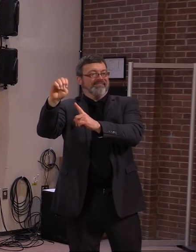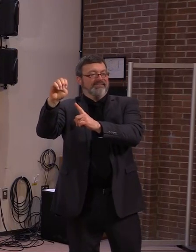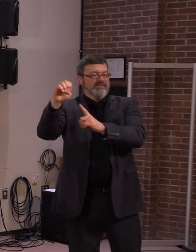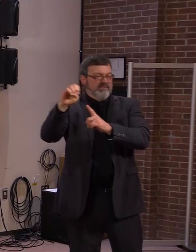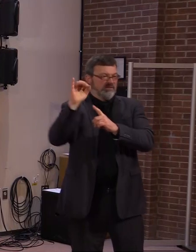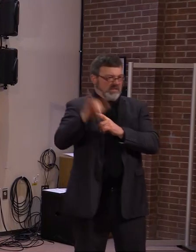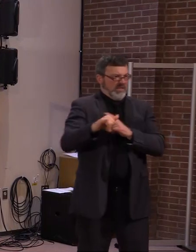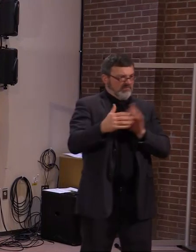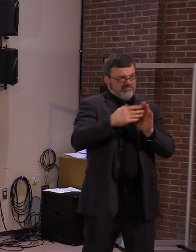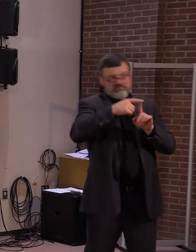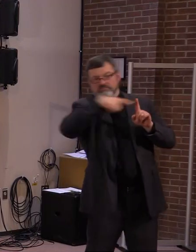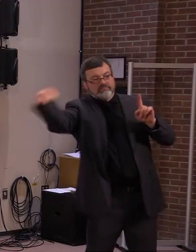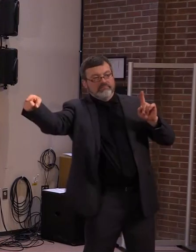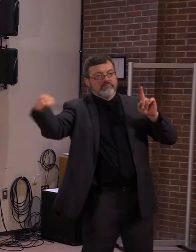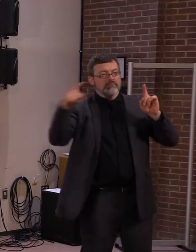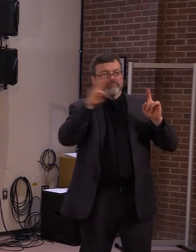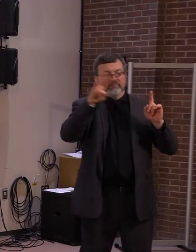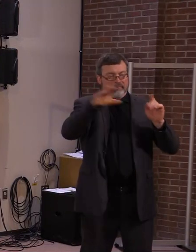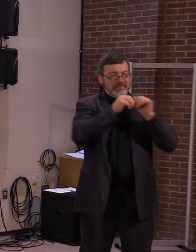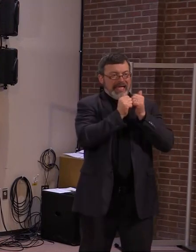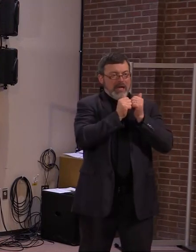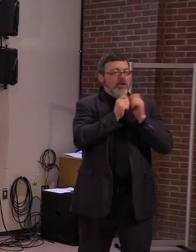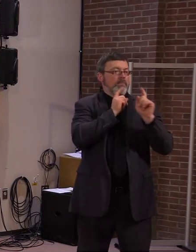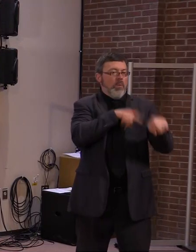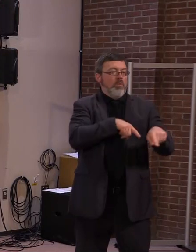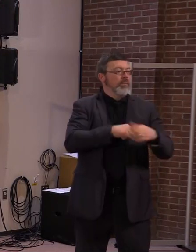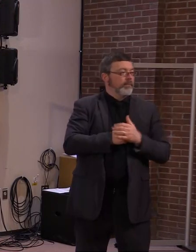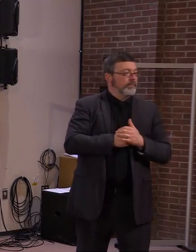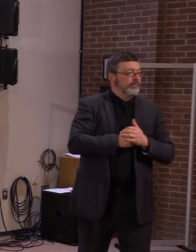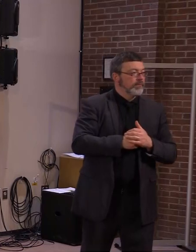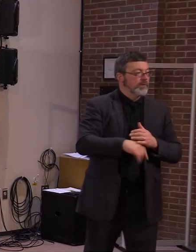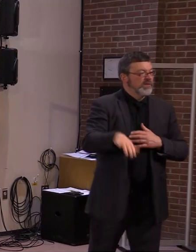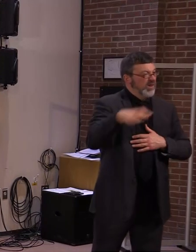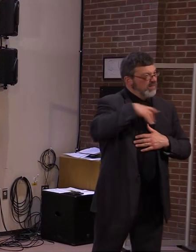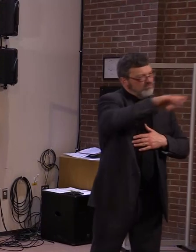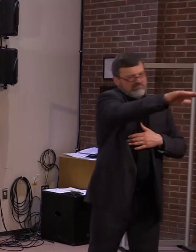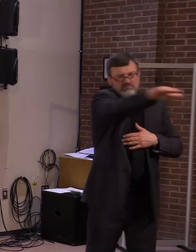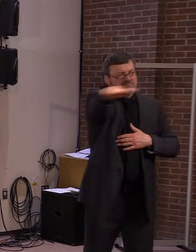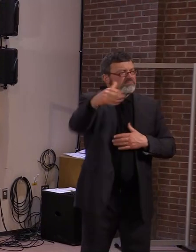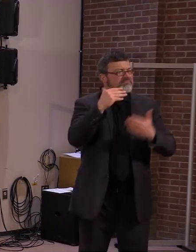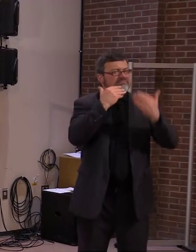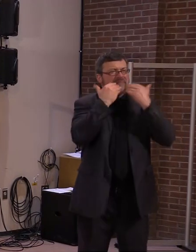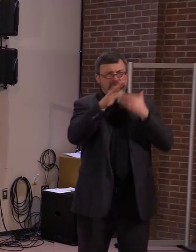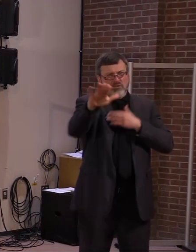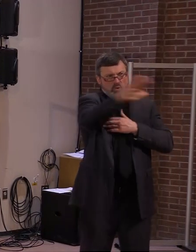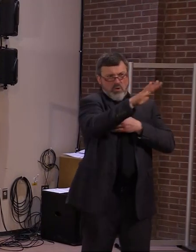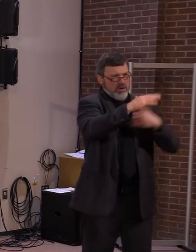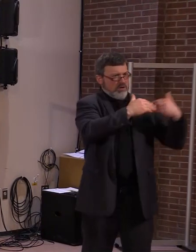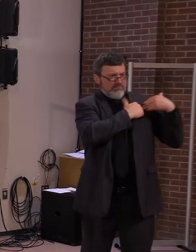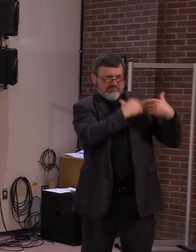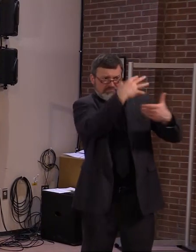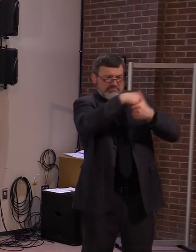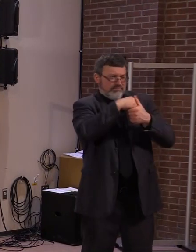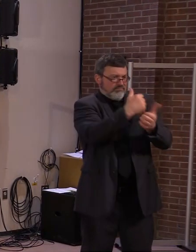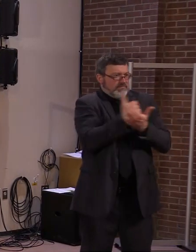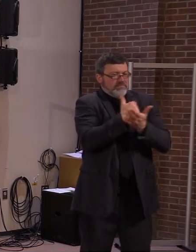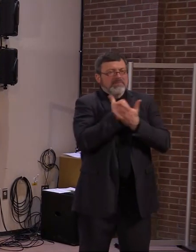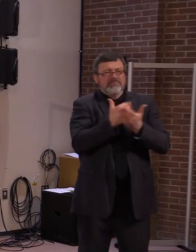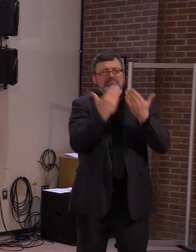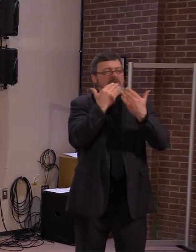855-722-7878. As always, we thank you for doing your part. Now I'll turn it over to Dr. Levine for a health